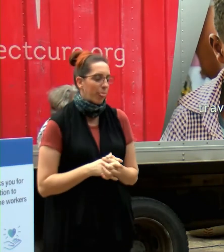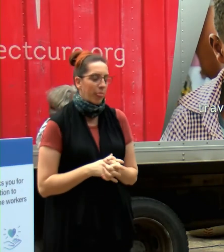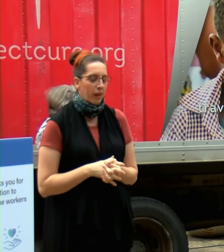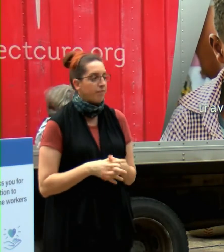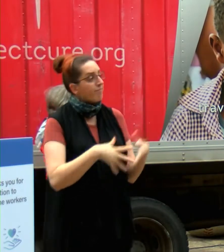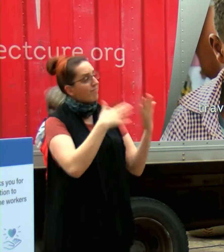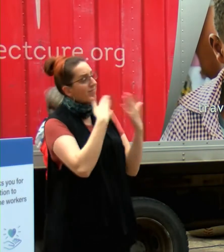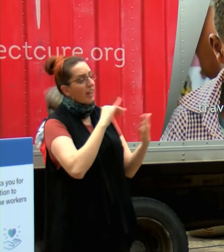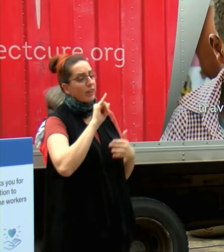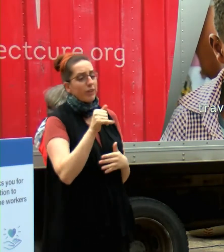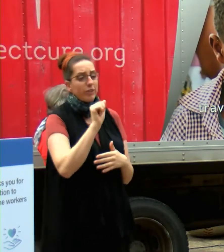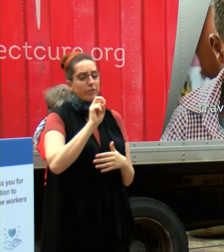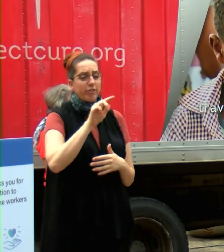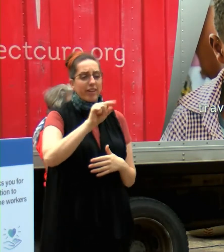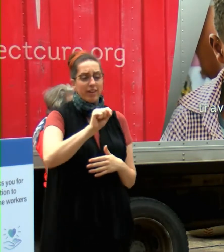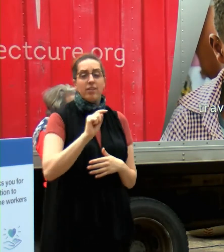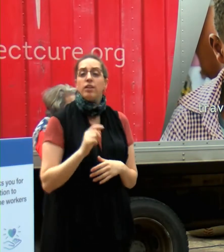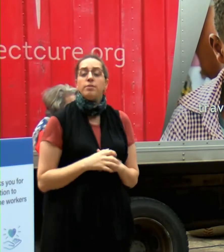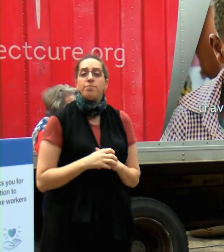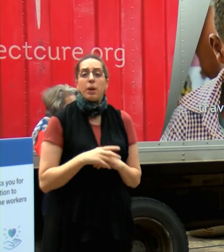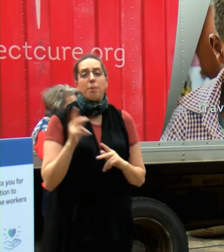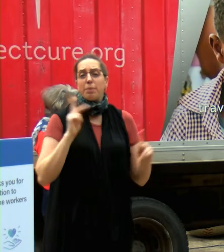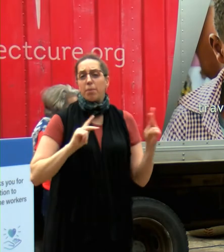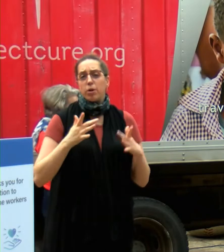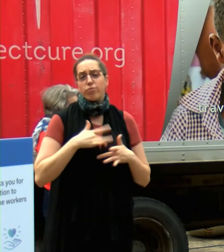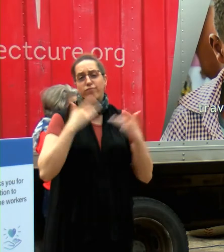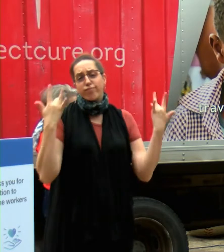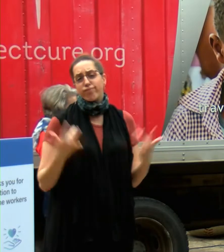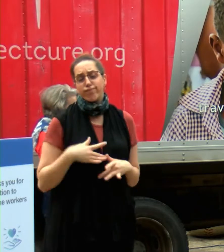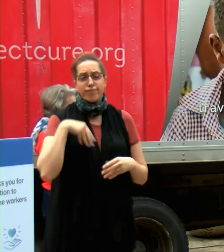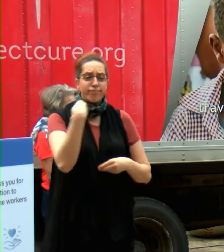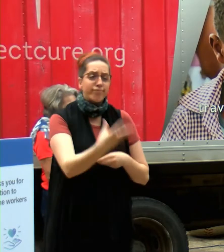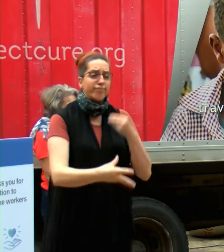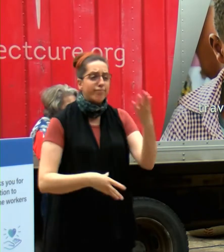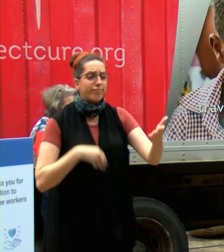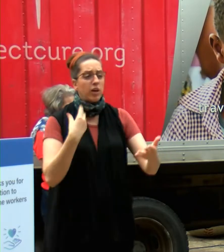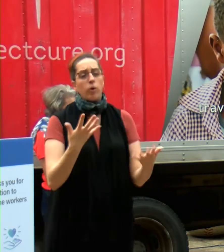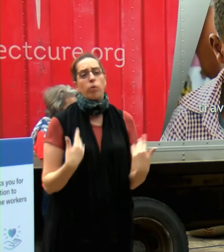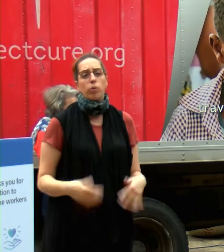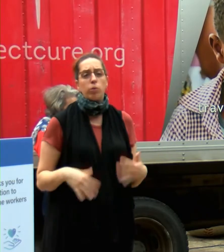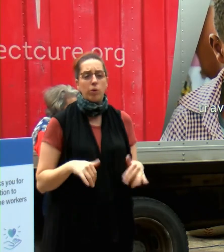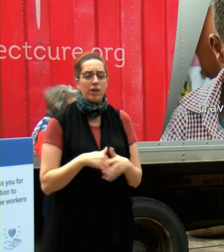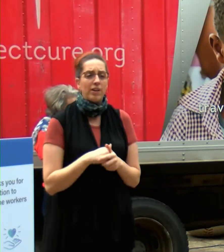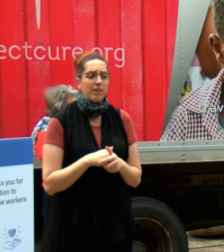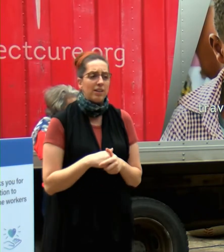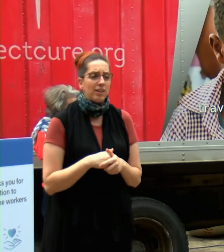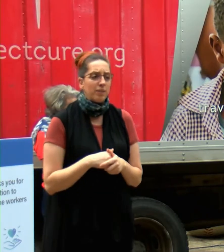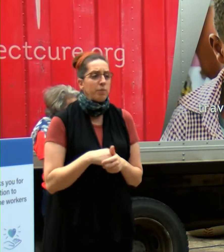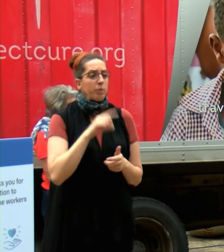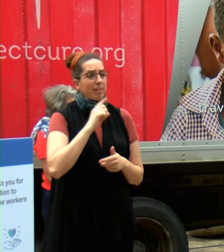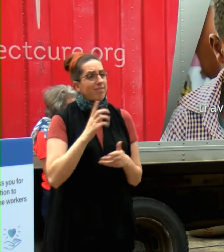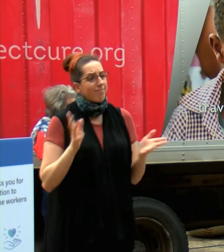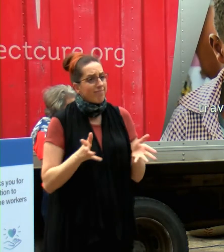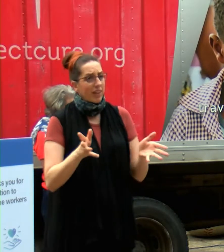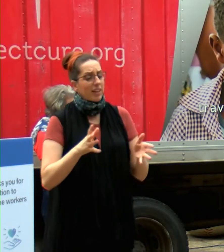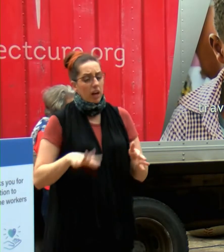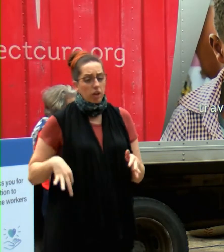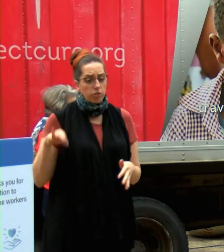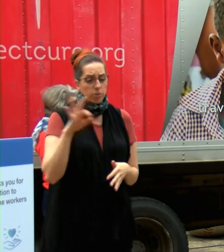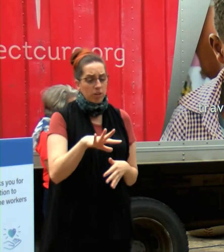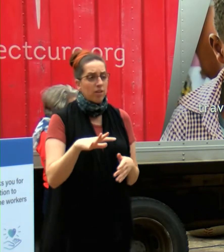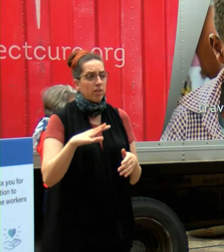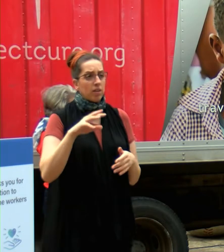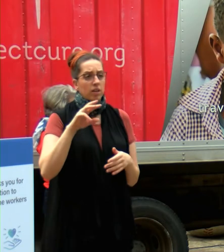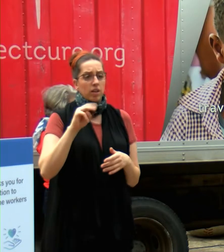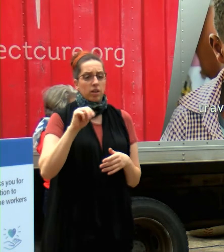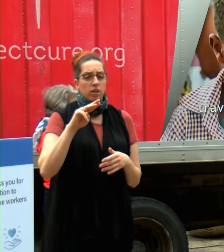Thanks, Janet, and people have just been so generous. Look, Anwar Javad is making a contribution, but